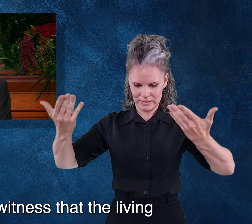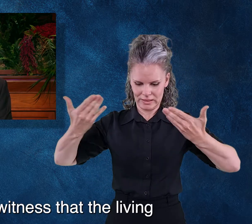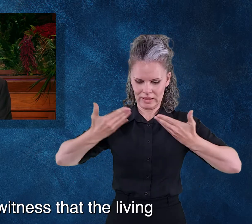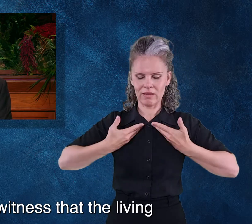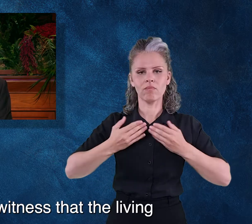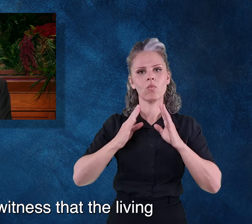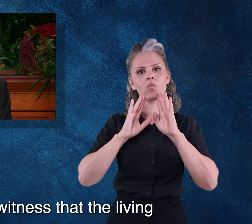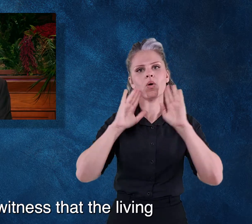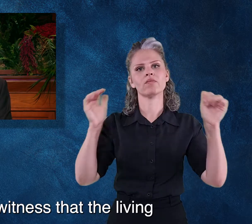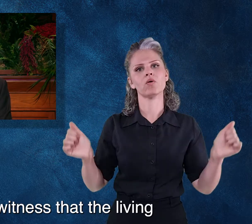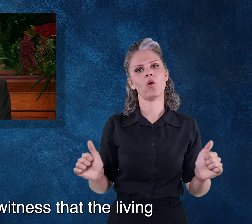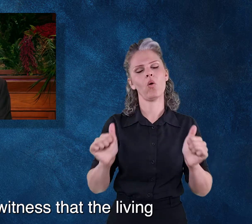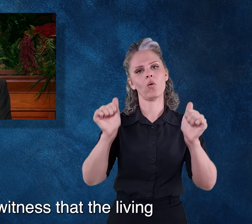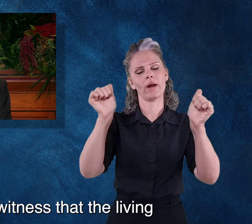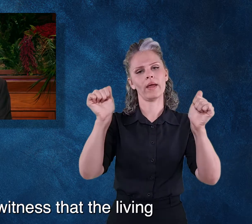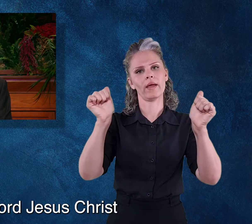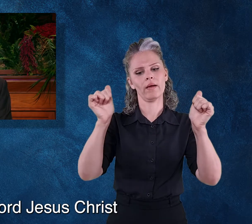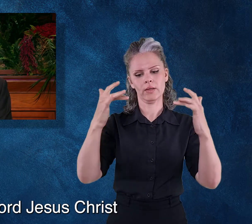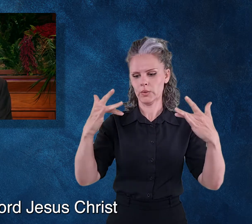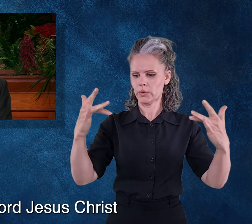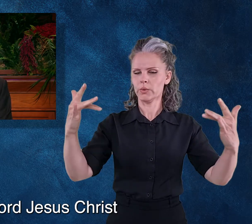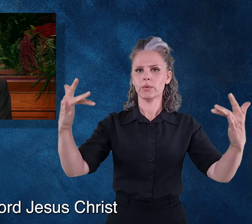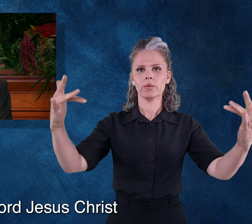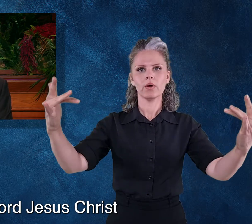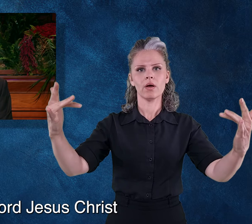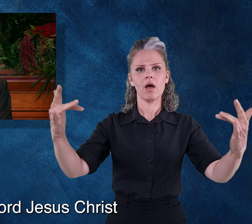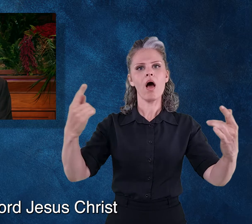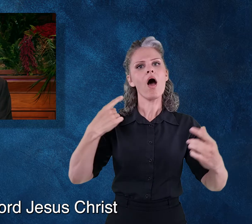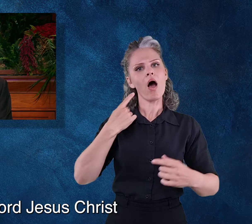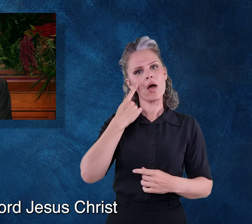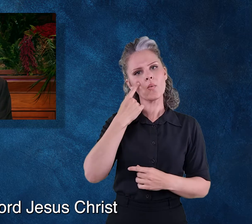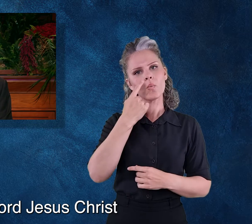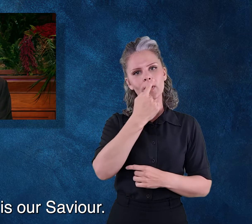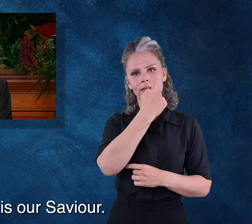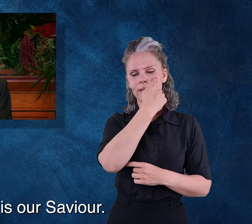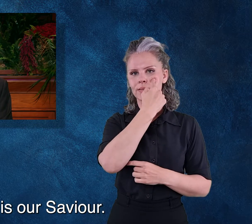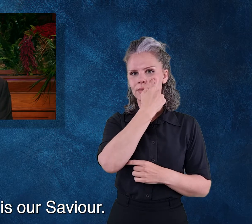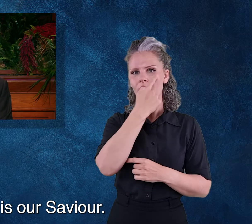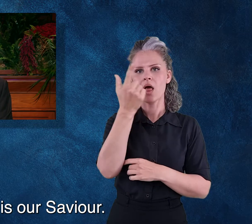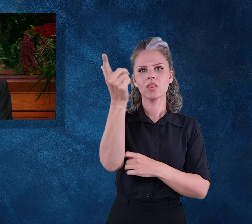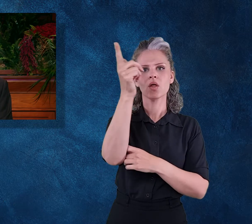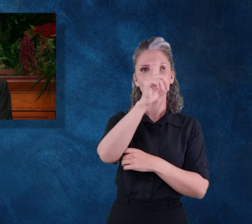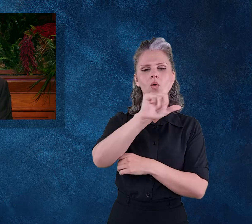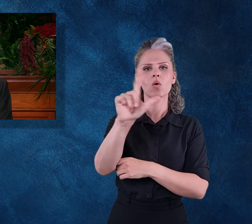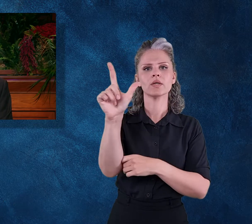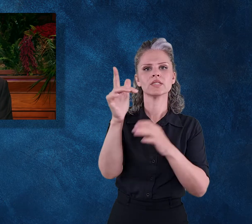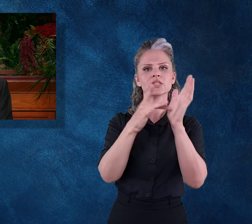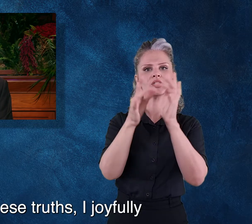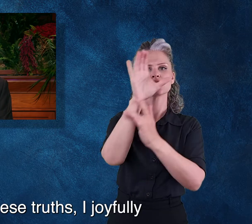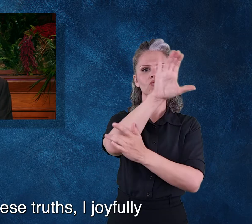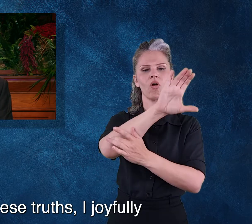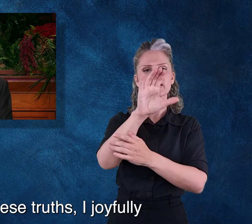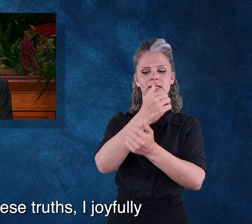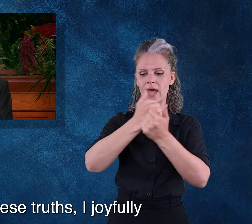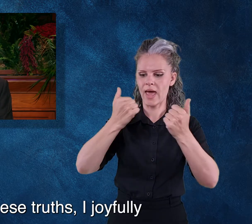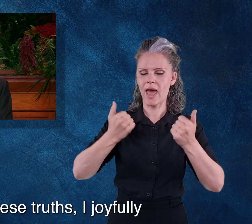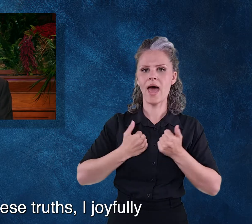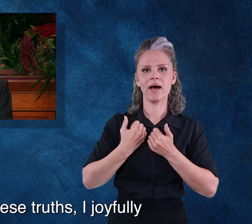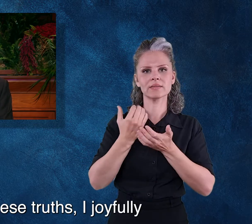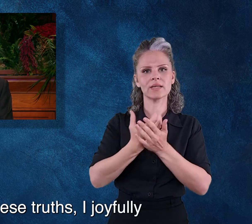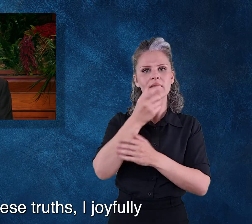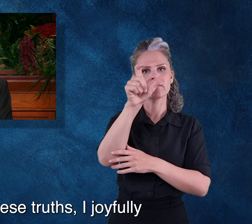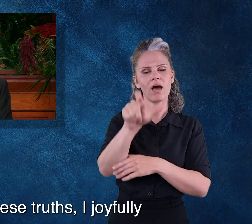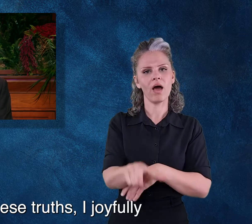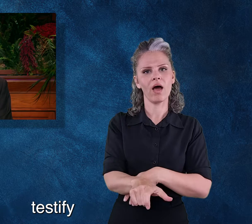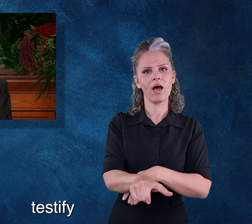And I witness that the living Lord Jesus Christ is our Savior. Of these truths,